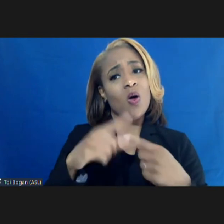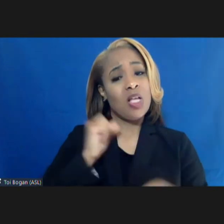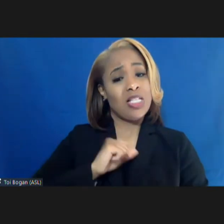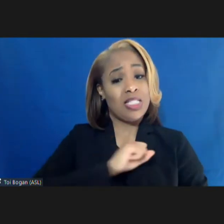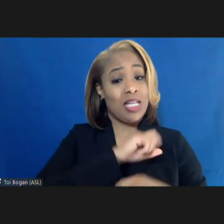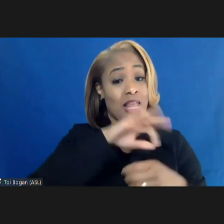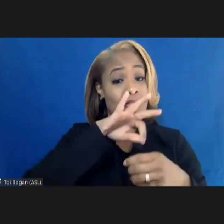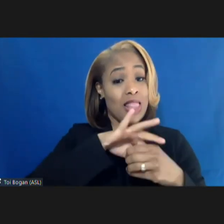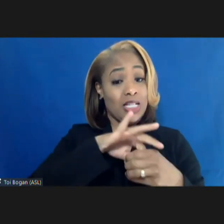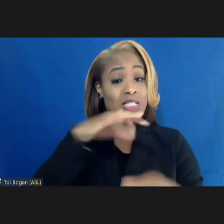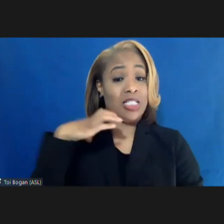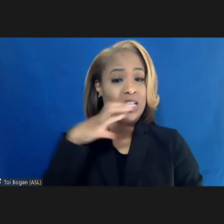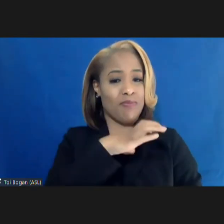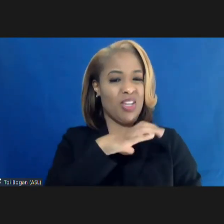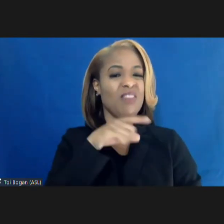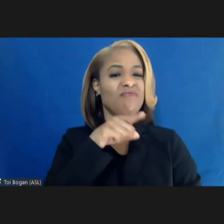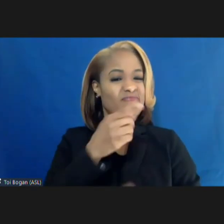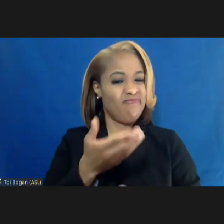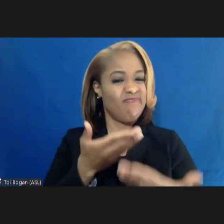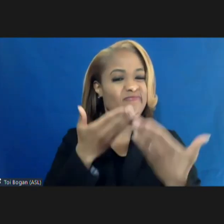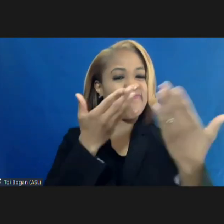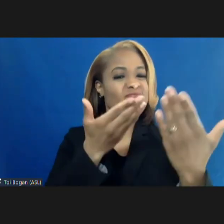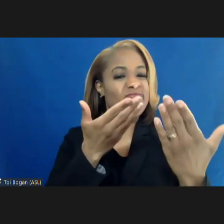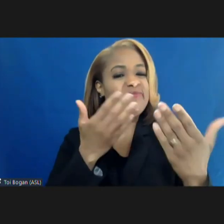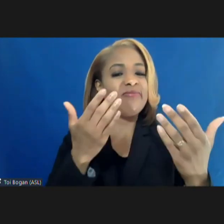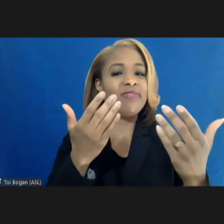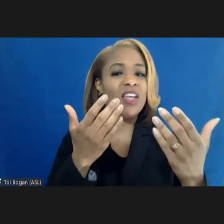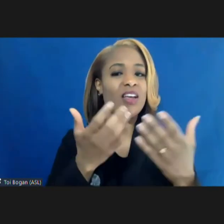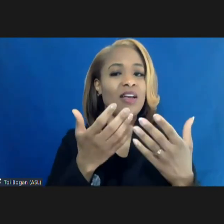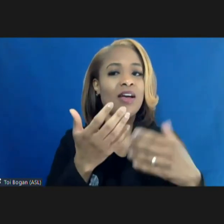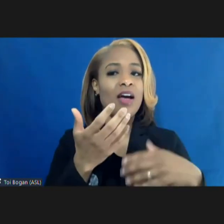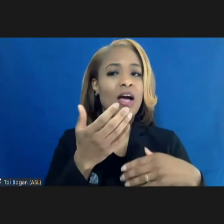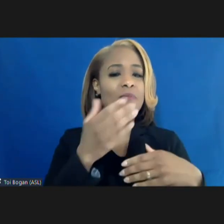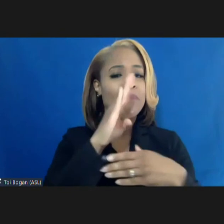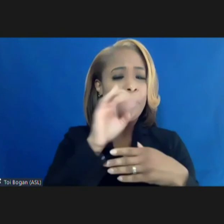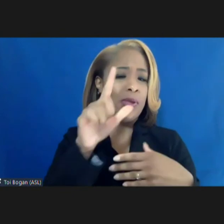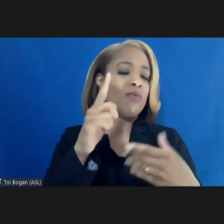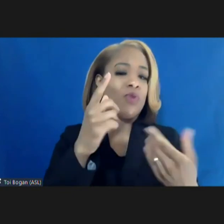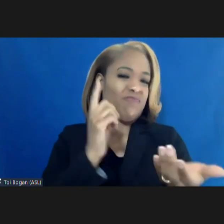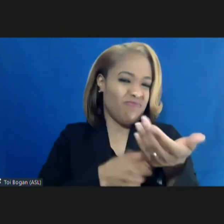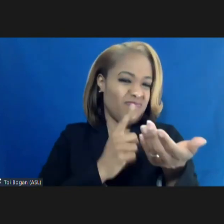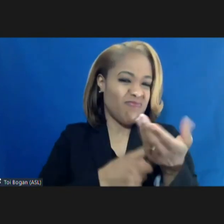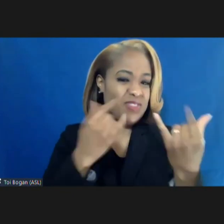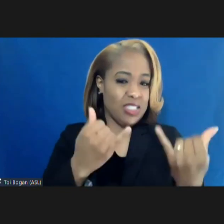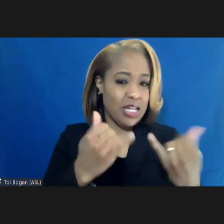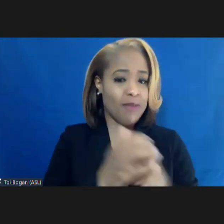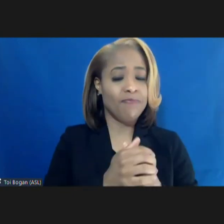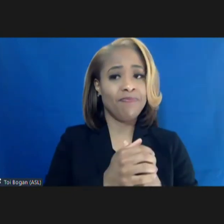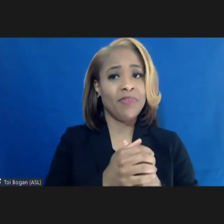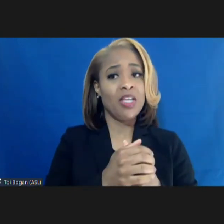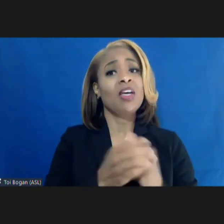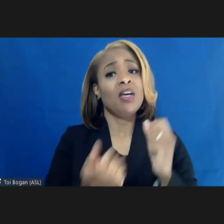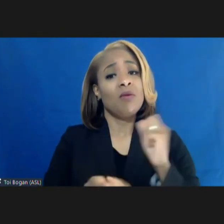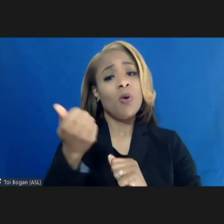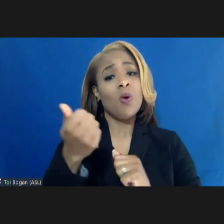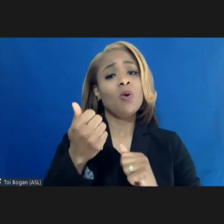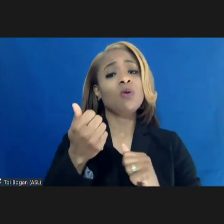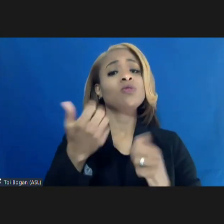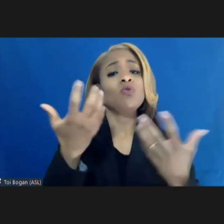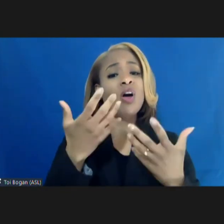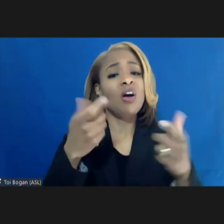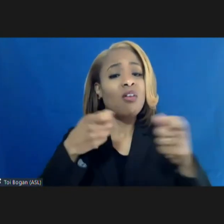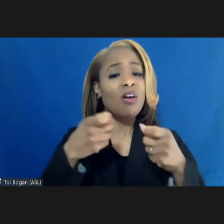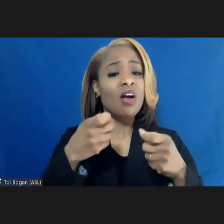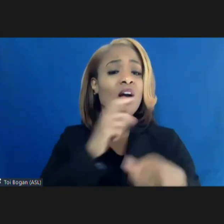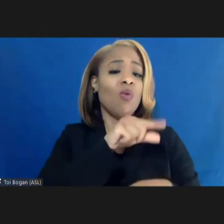Elections Committee is introducing a lot of, is talking about the bill starting today And a lot of the stuff is about managing the qualified voter